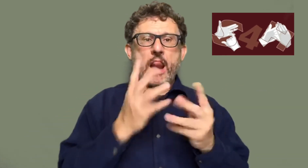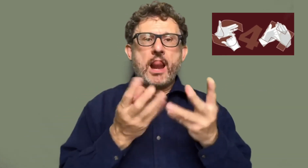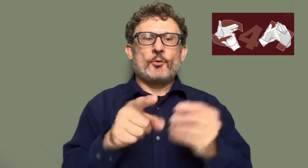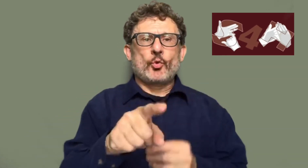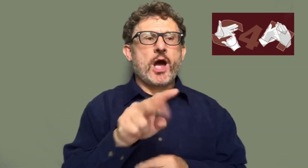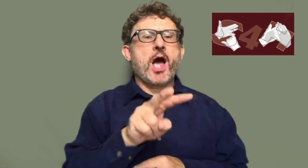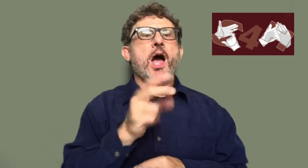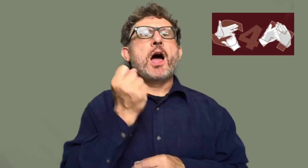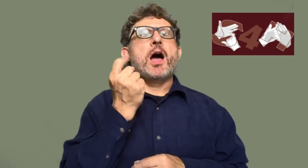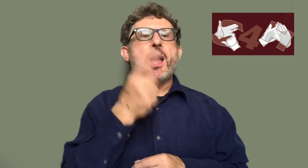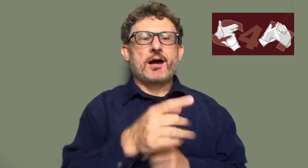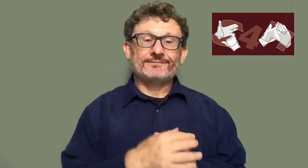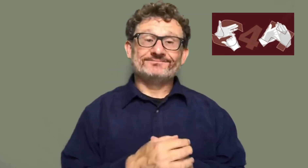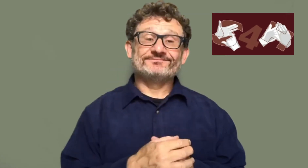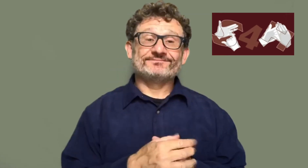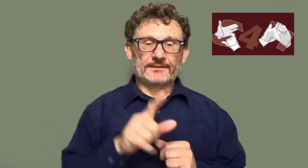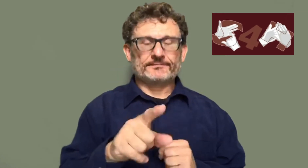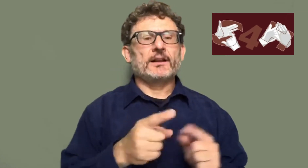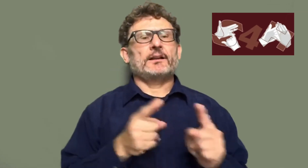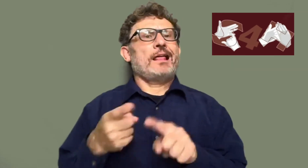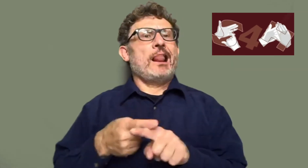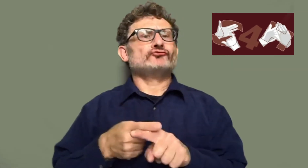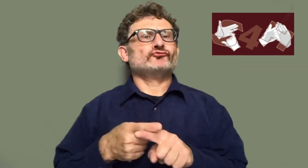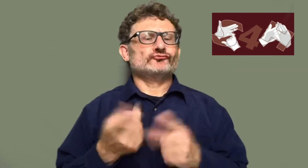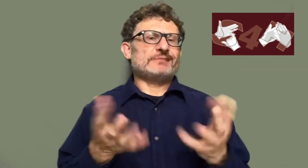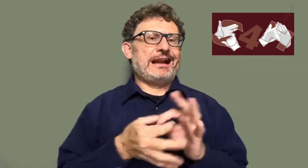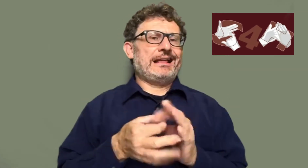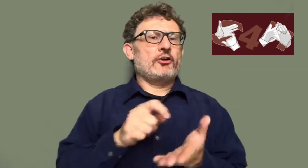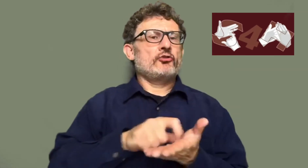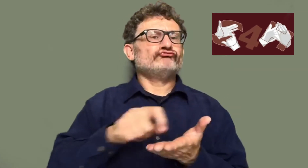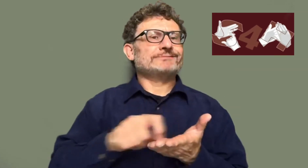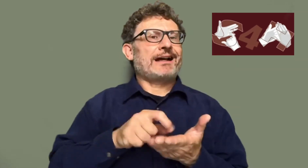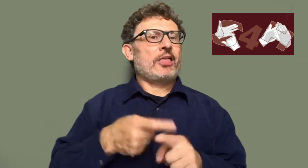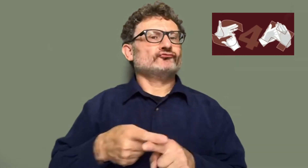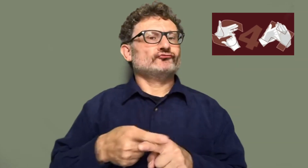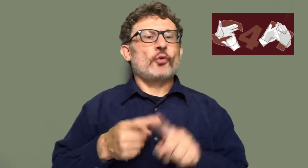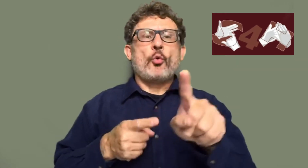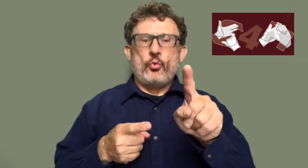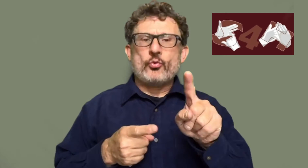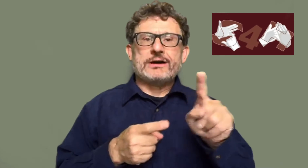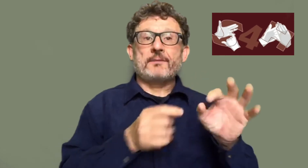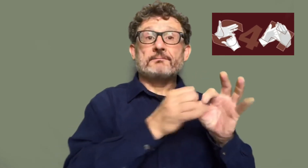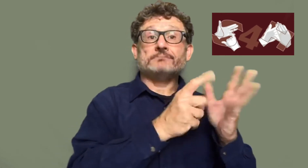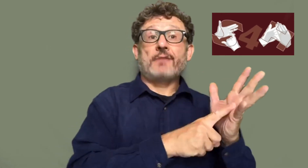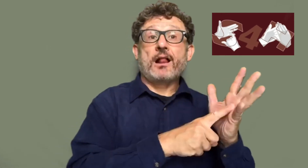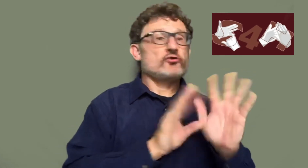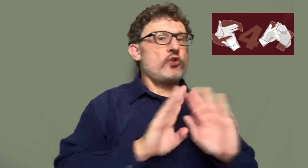I'm hoping that's going to help you just understand that and how that comes across. Now, with English, written English, sorry, just before I